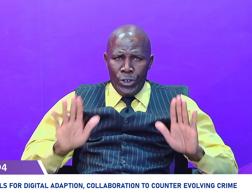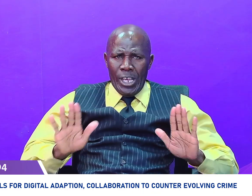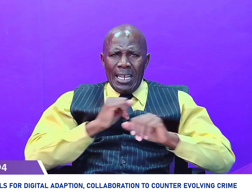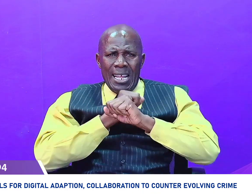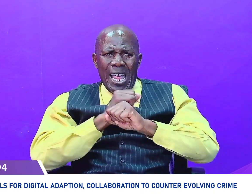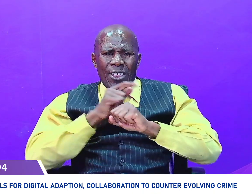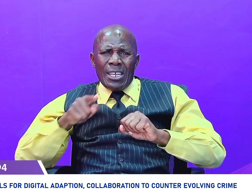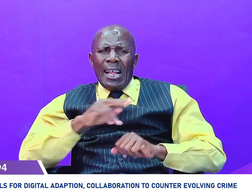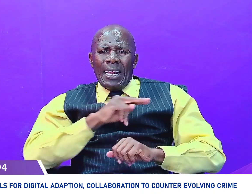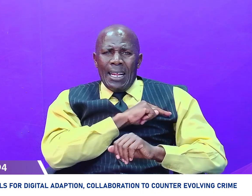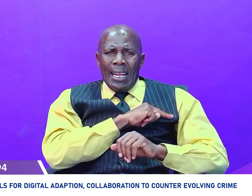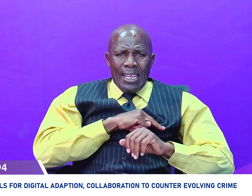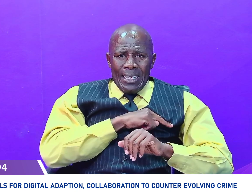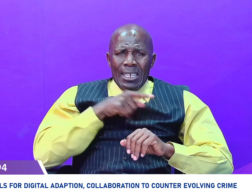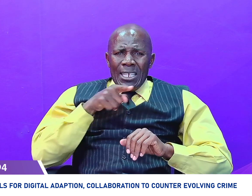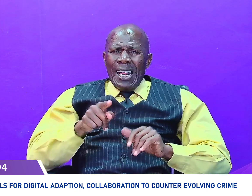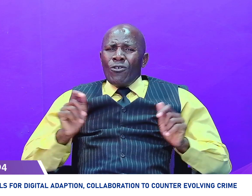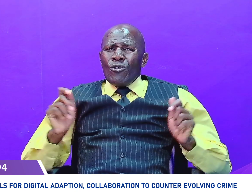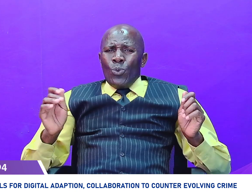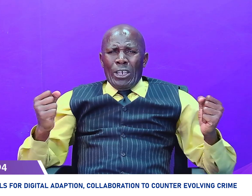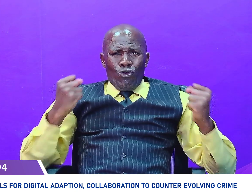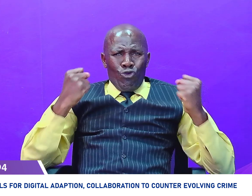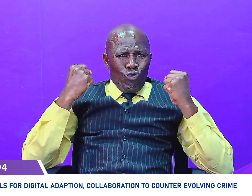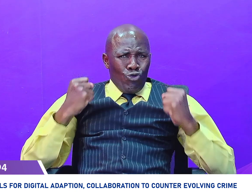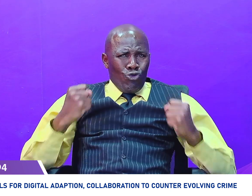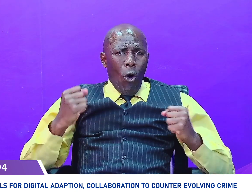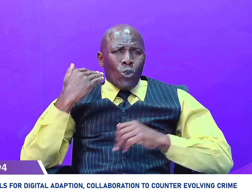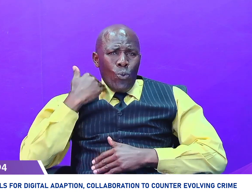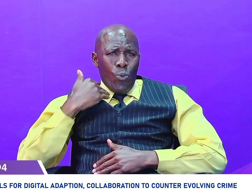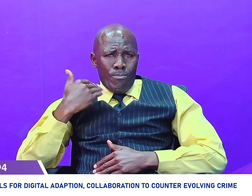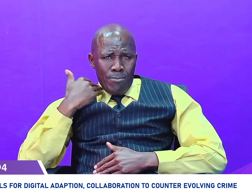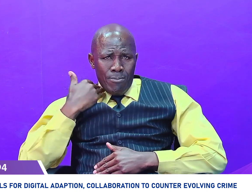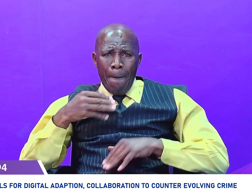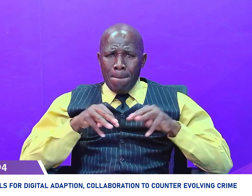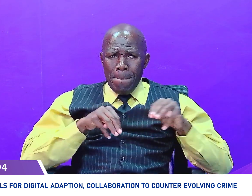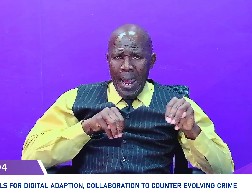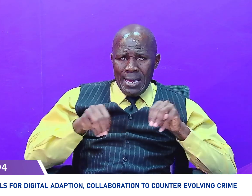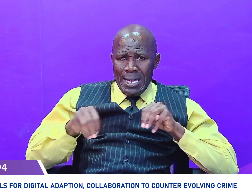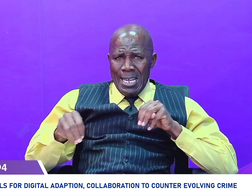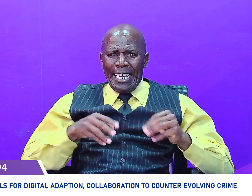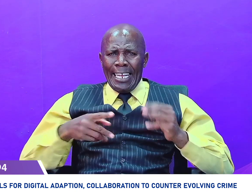shifts necessary for strengthening crime management techniques.